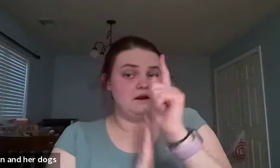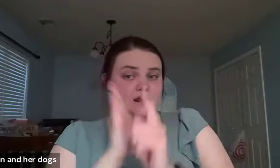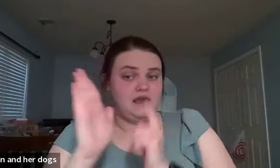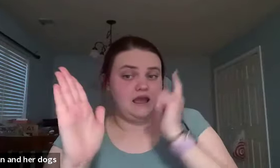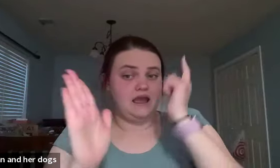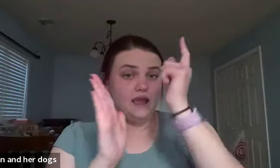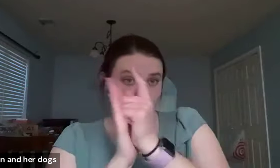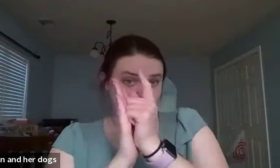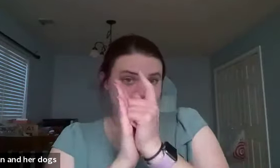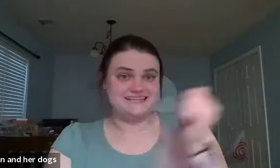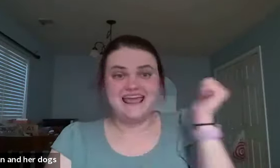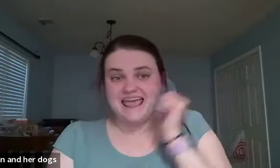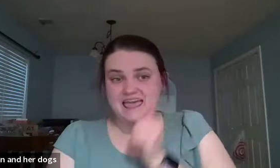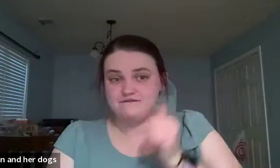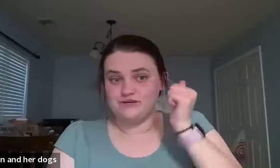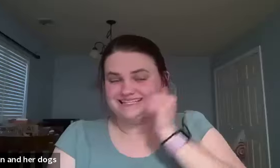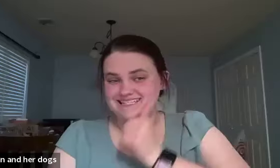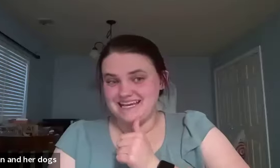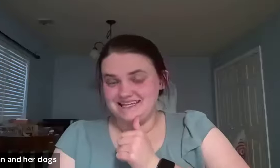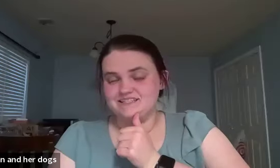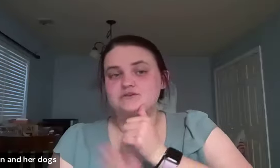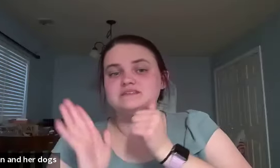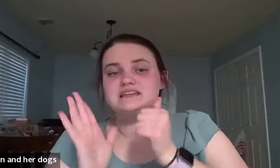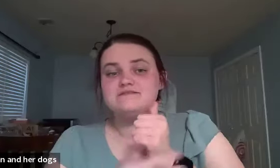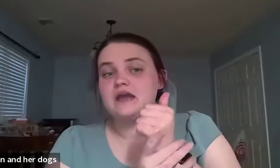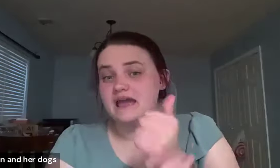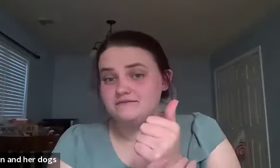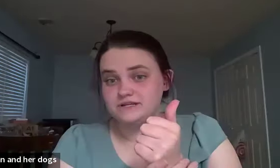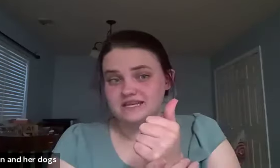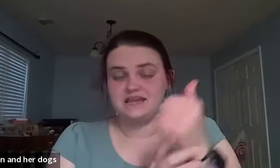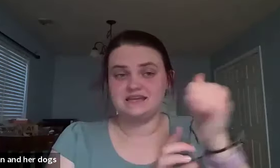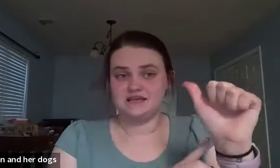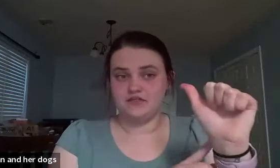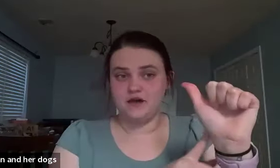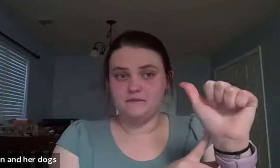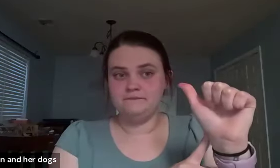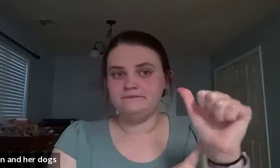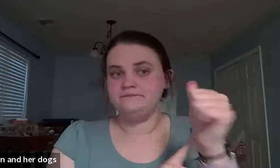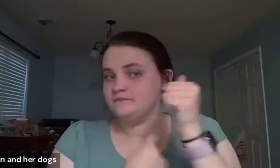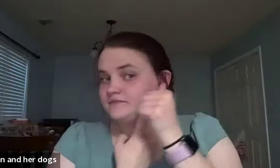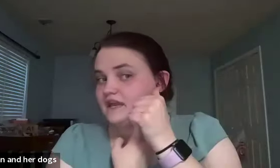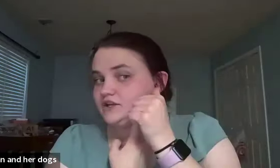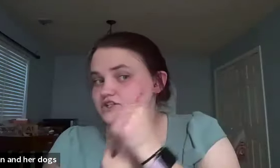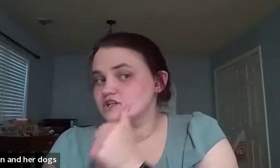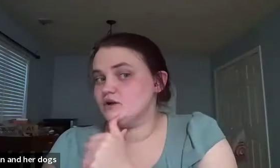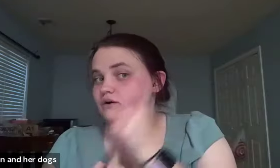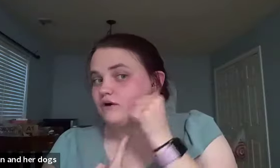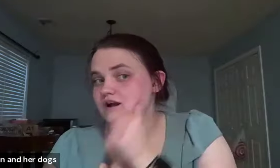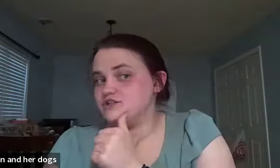24 hours every day. So the sign for every day is a thumb, and you're just going to go across